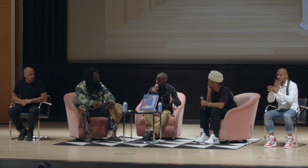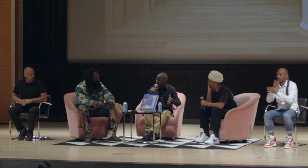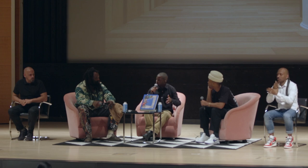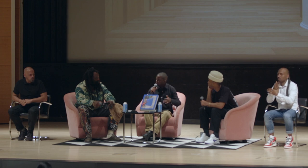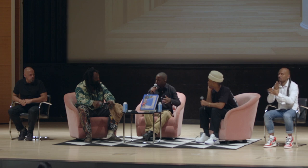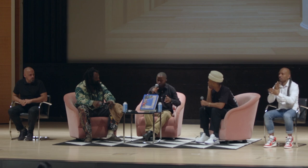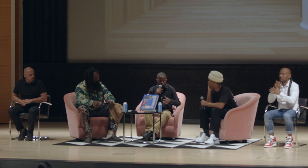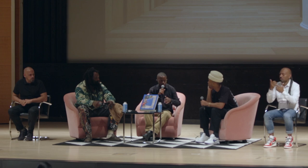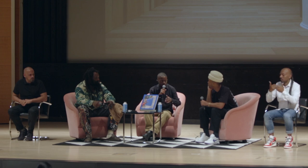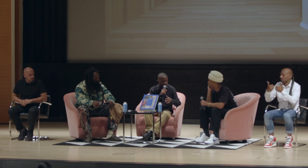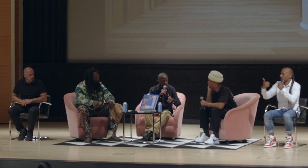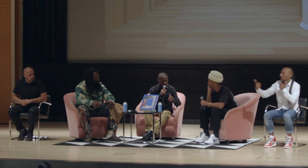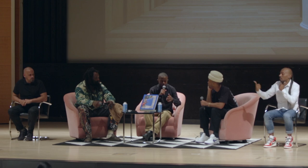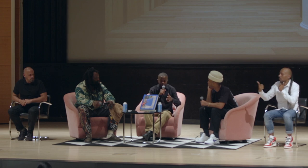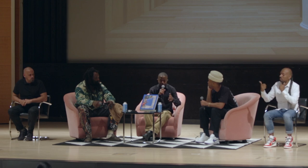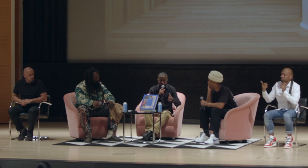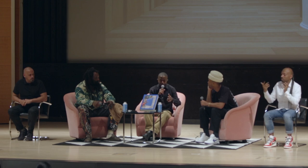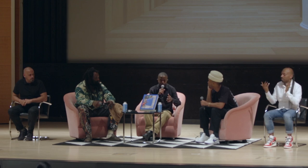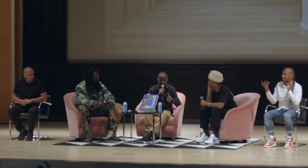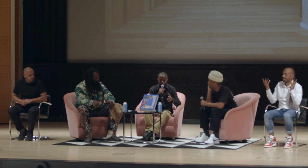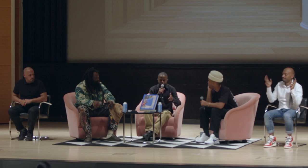you know, the separation between either